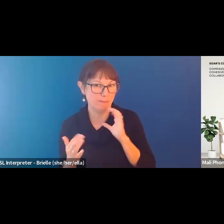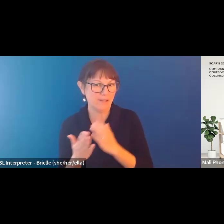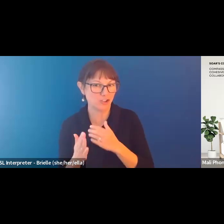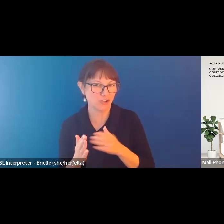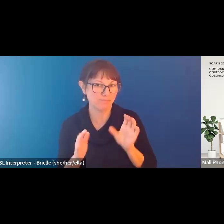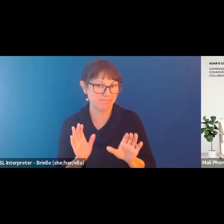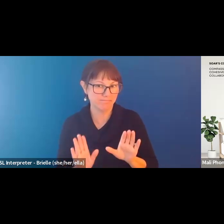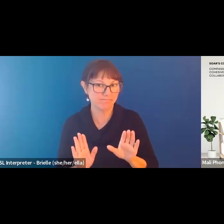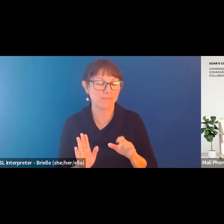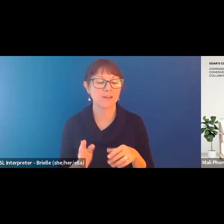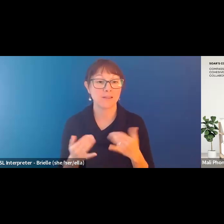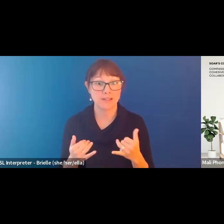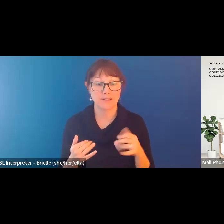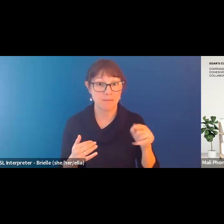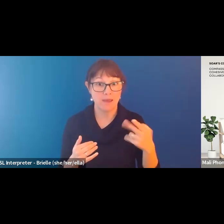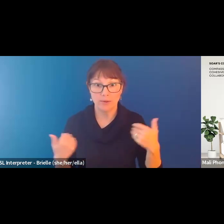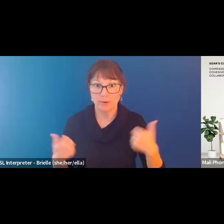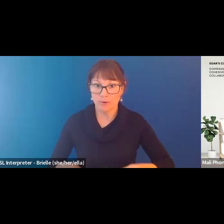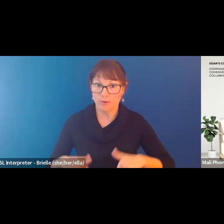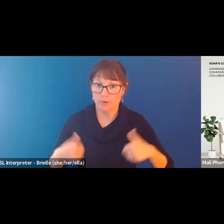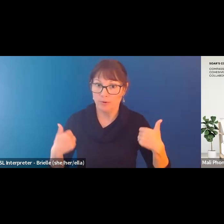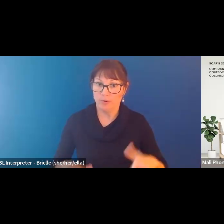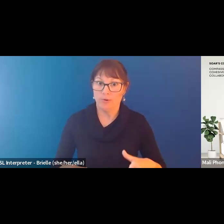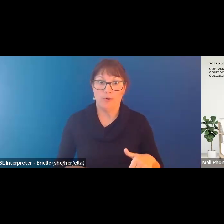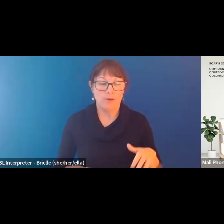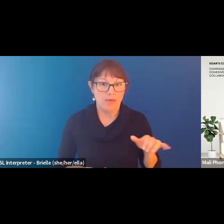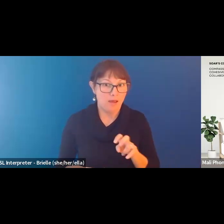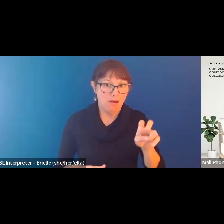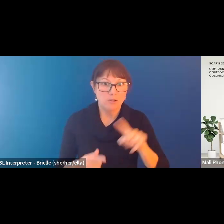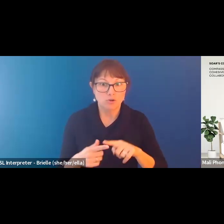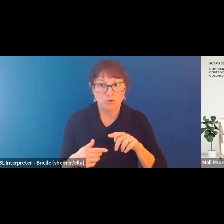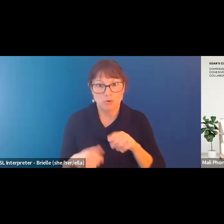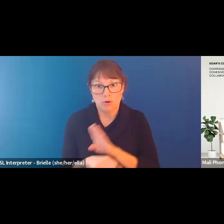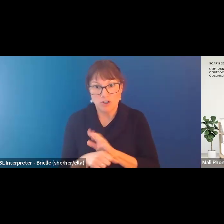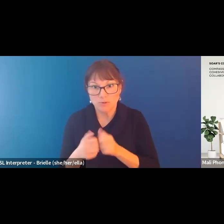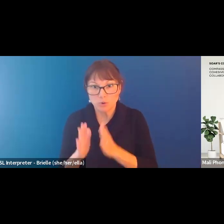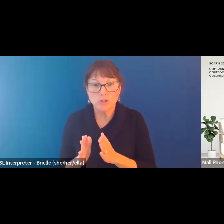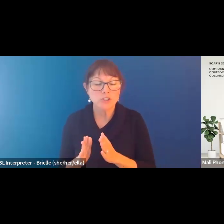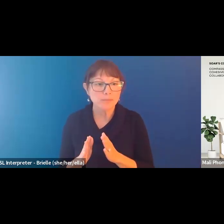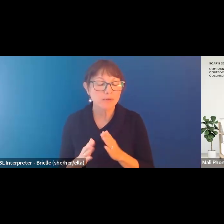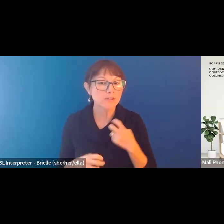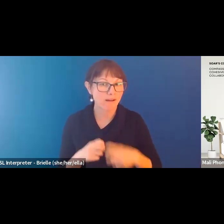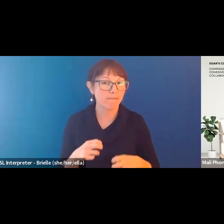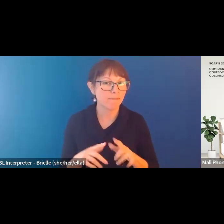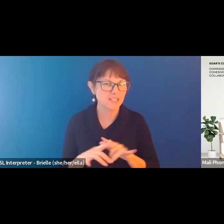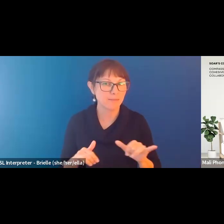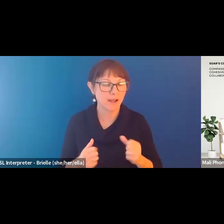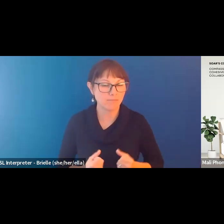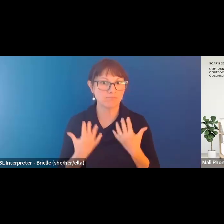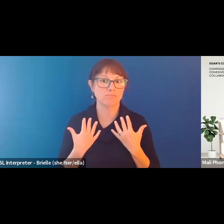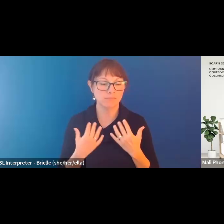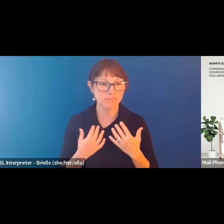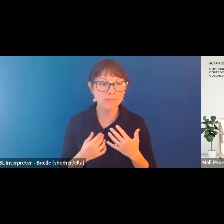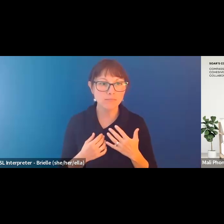been a ride. The road to entrepreneurship was both difficult and invigorating. And really, quite